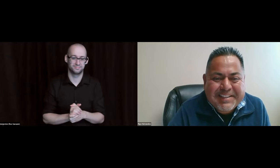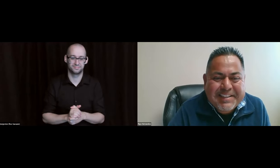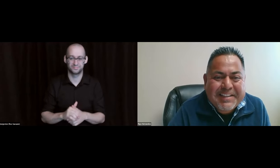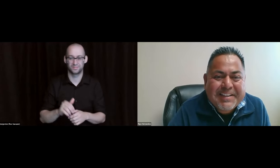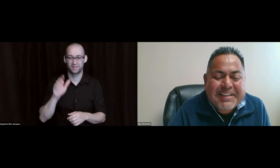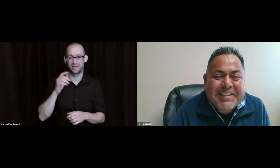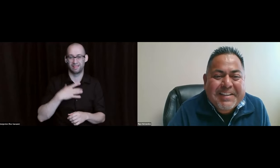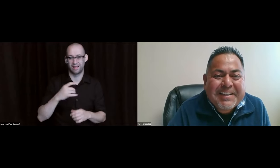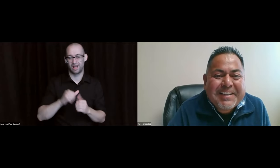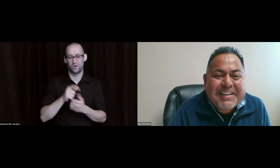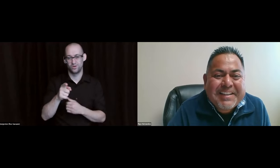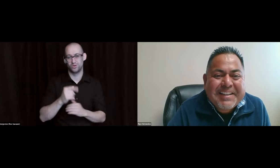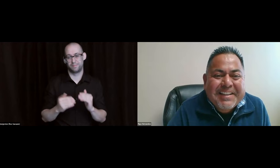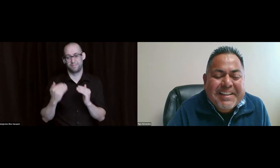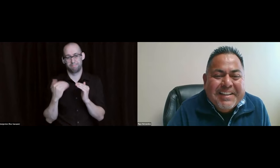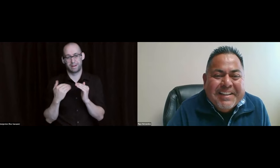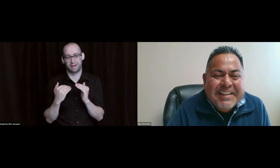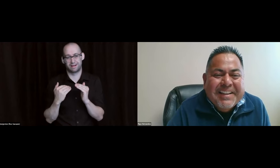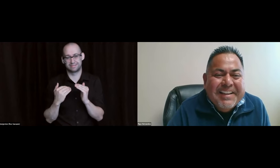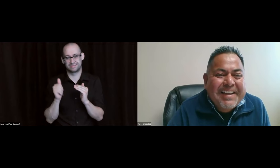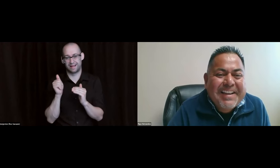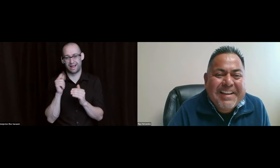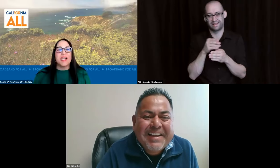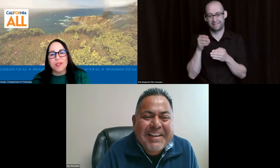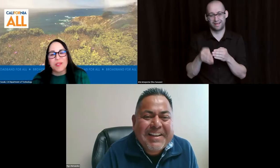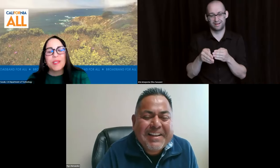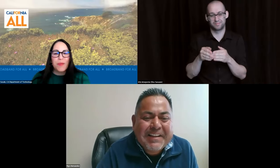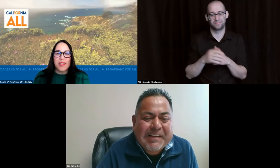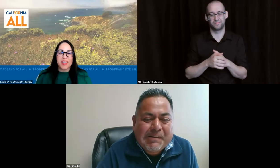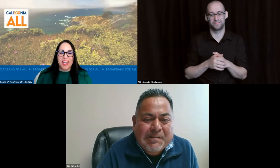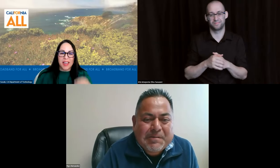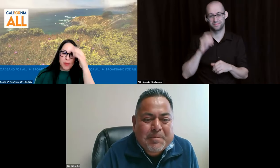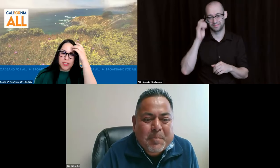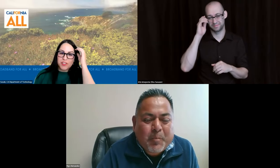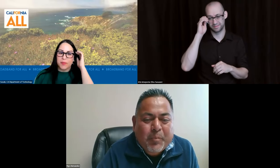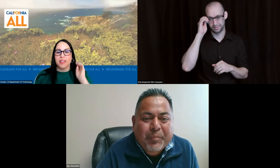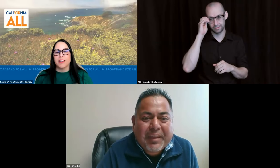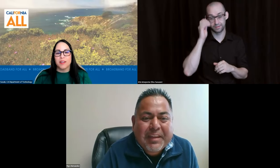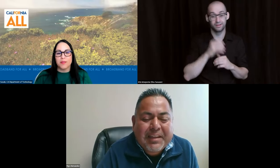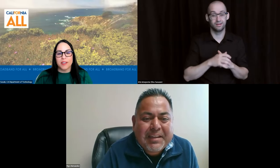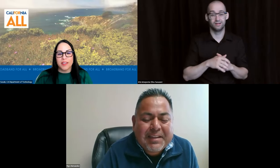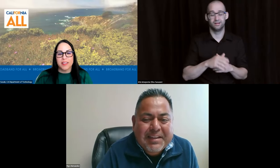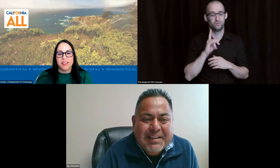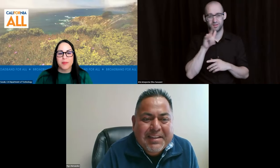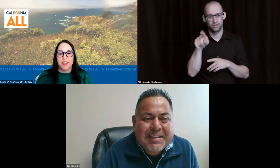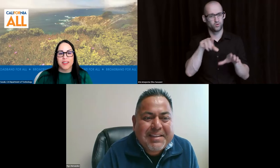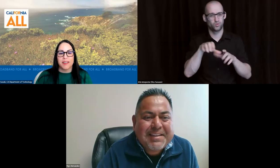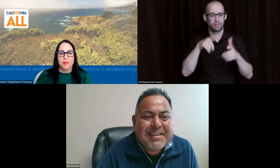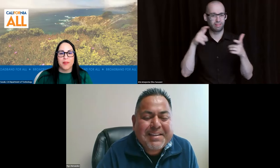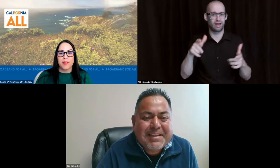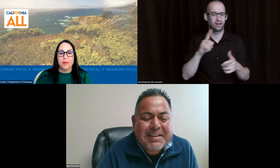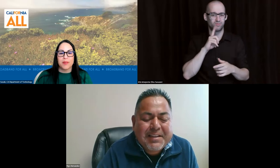I like how you kind of minimize that there at the end. Your guys are doing so much. I had the pleasure of meeting Rigo at the Santa